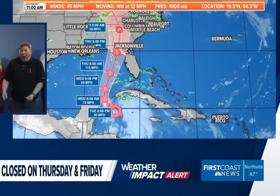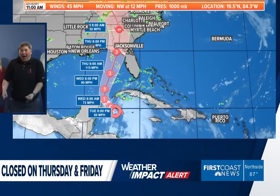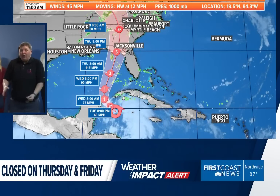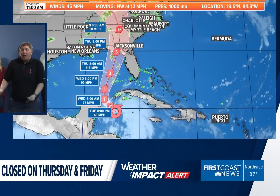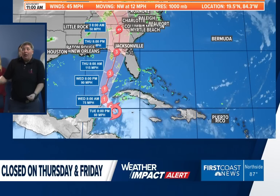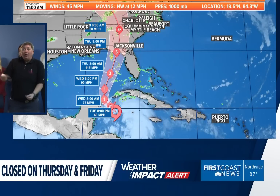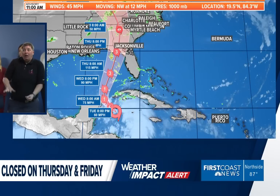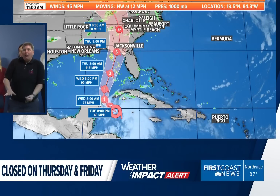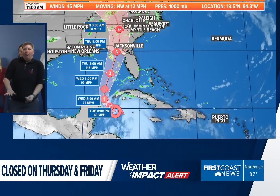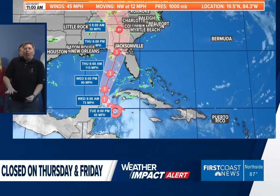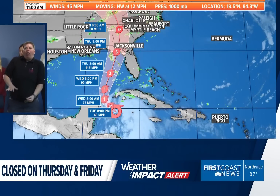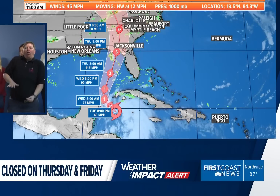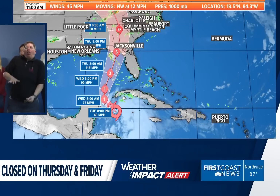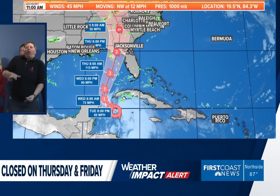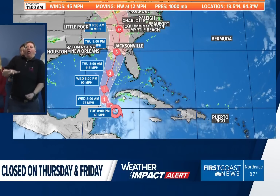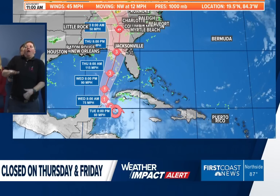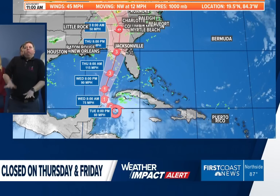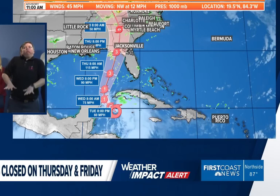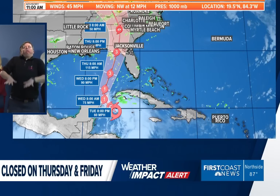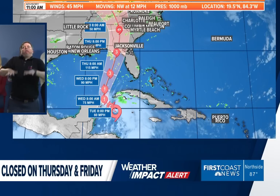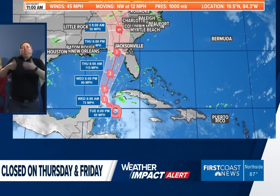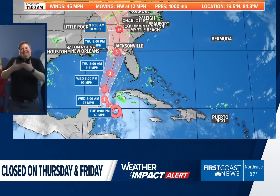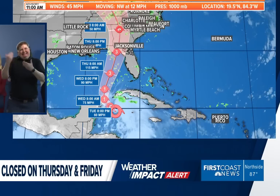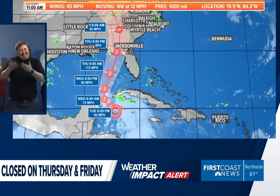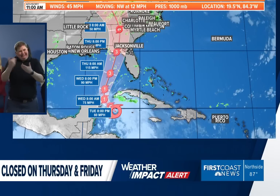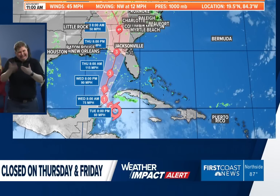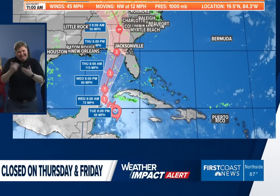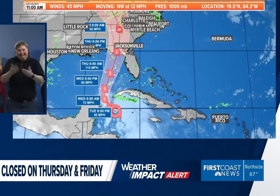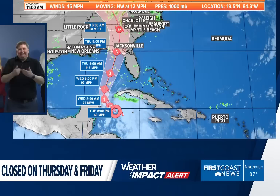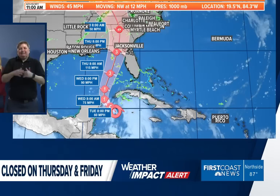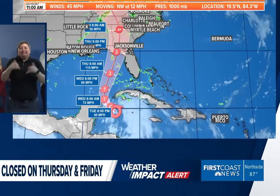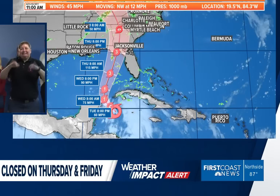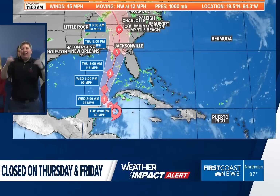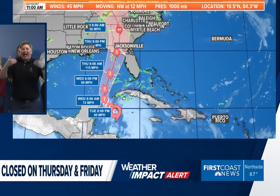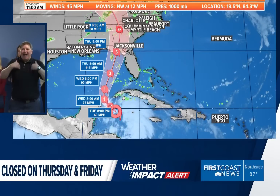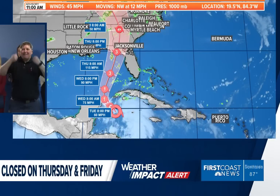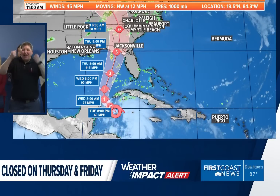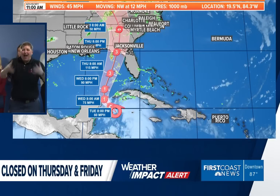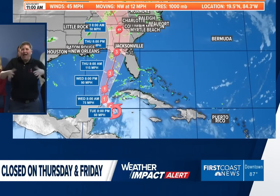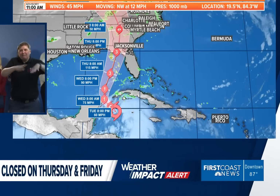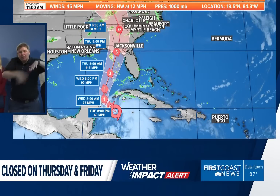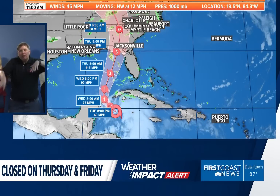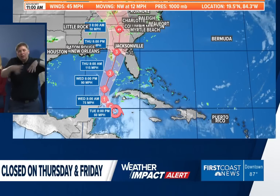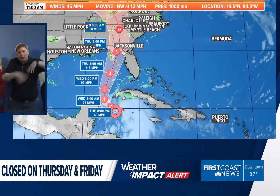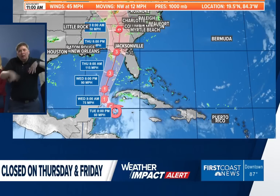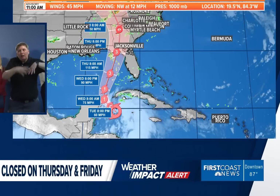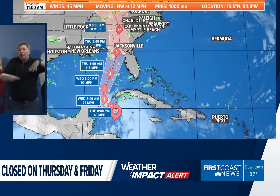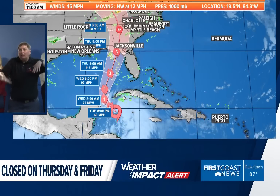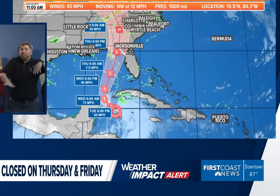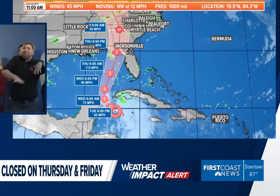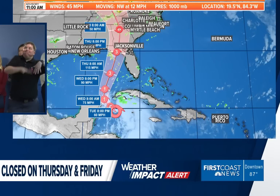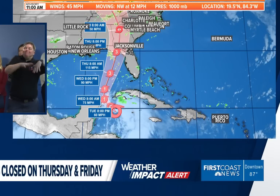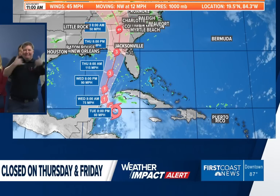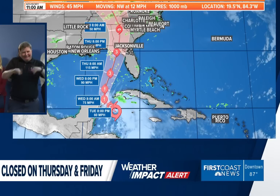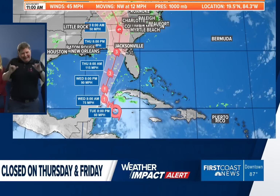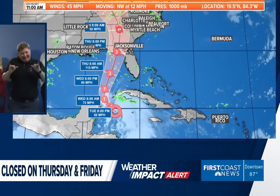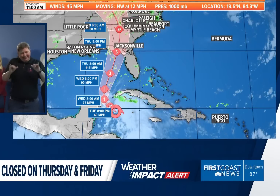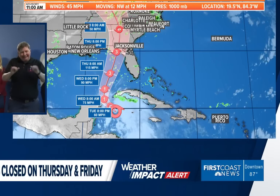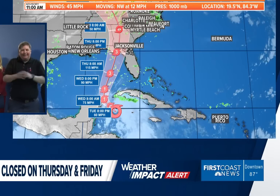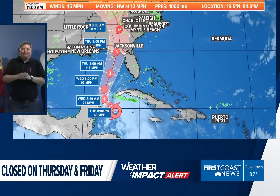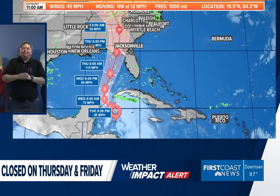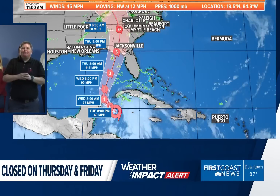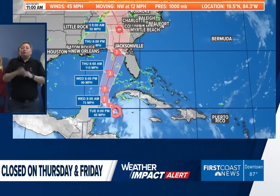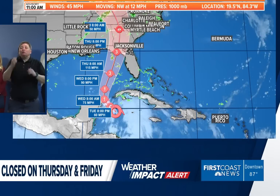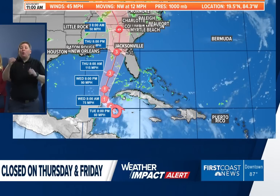experienced flooding earlier in the month. We still have a lot of retention ponds, drainage ditches that are elevated. So any rainfall on top of that could certainly